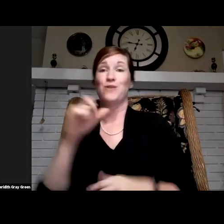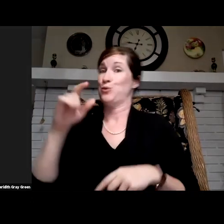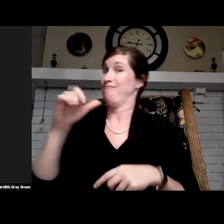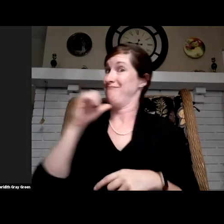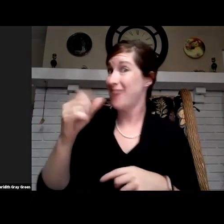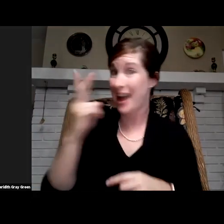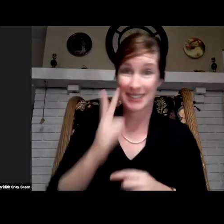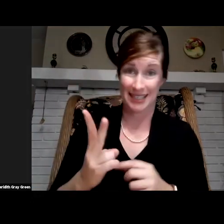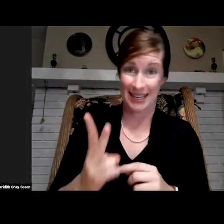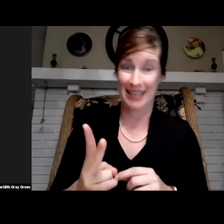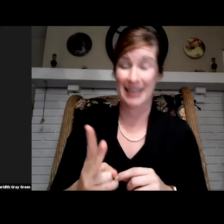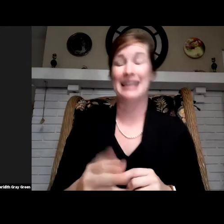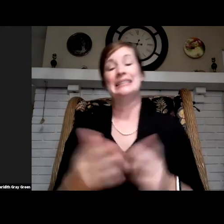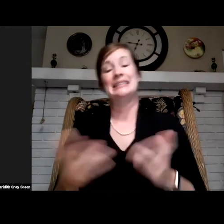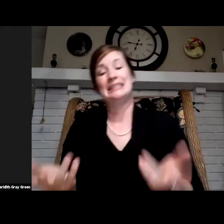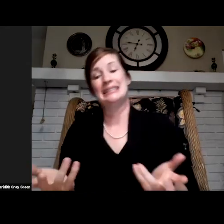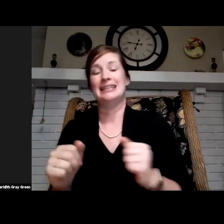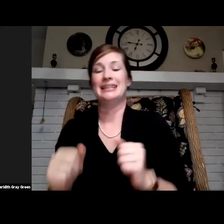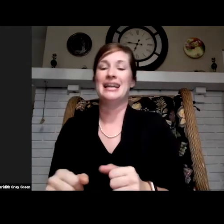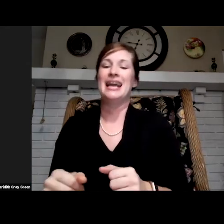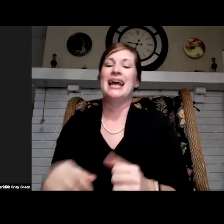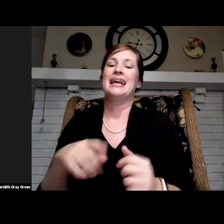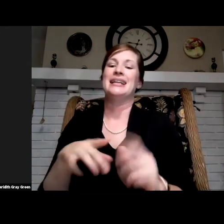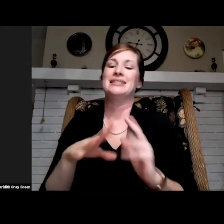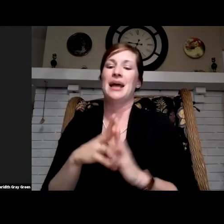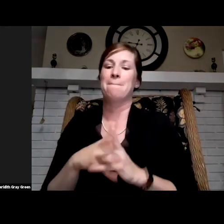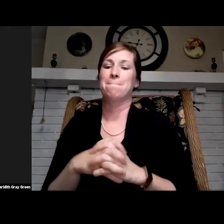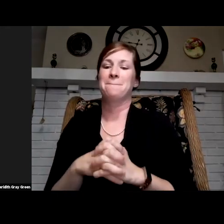Well, if you haven't seen the movie,